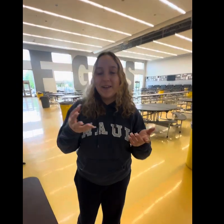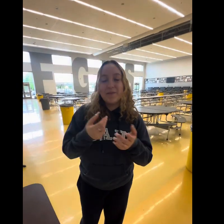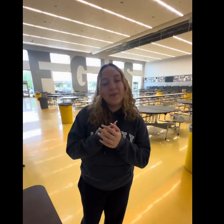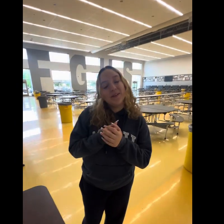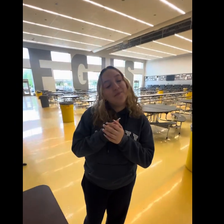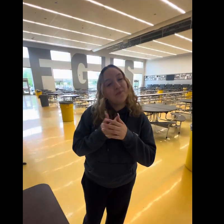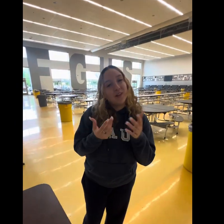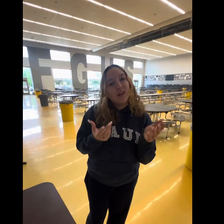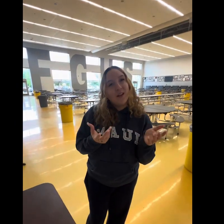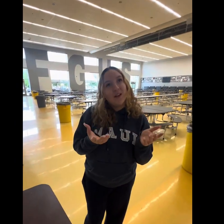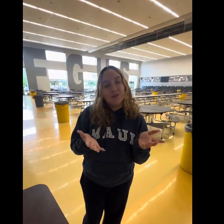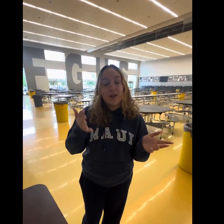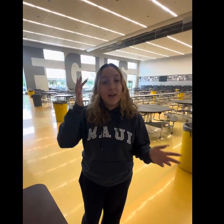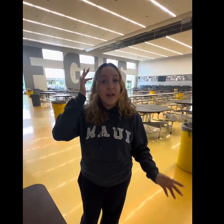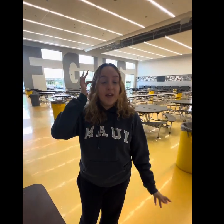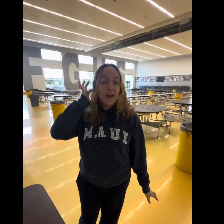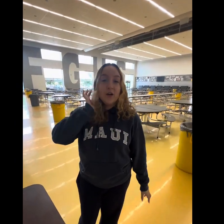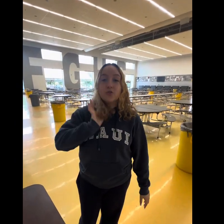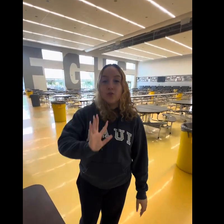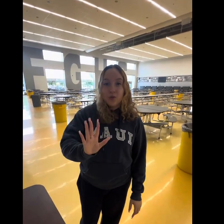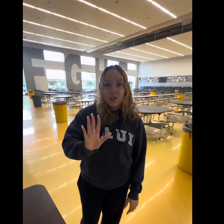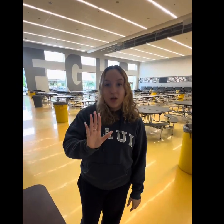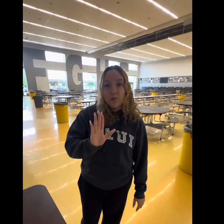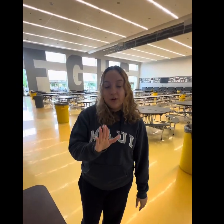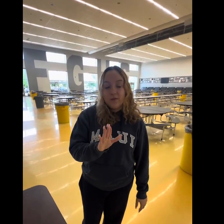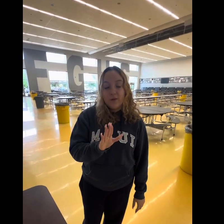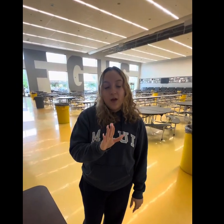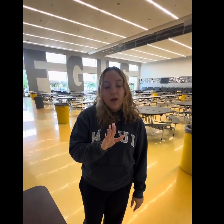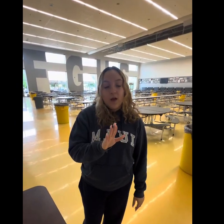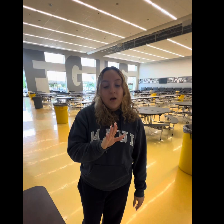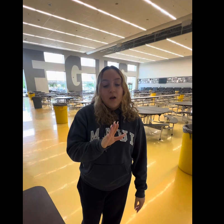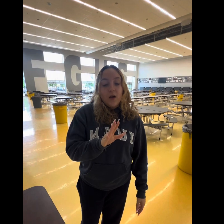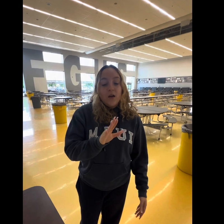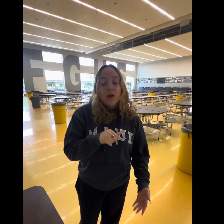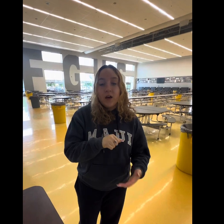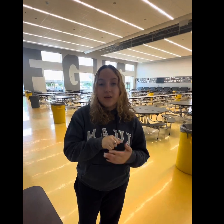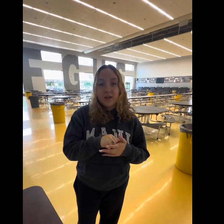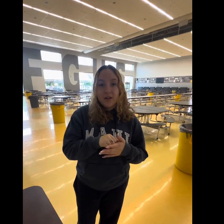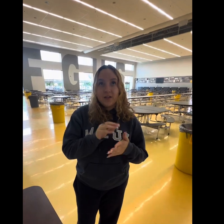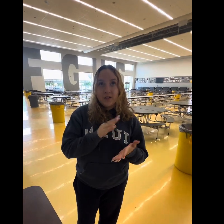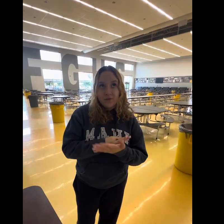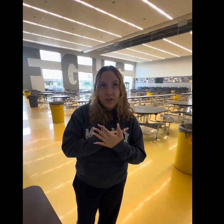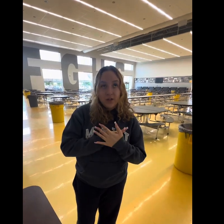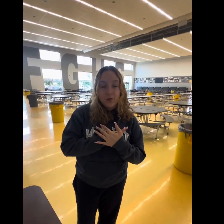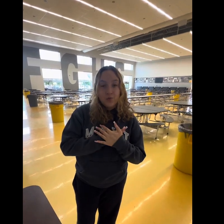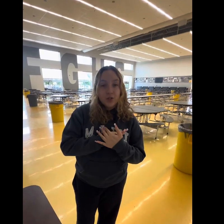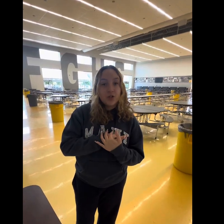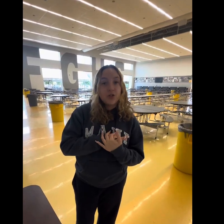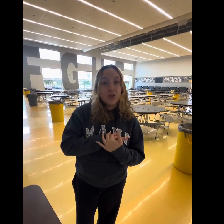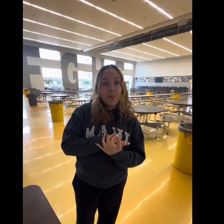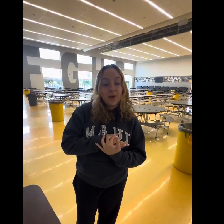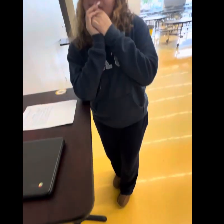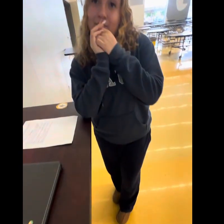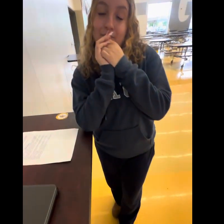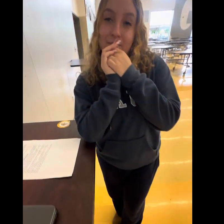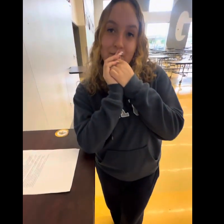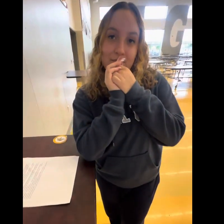but it's okay. And I also wish I would have done a different research topic. What was your overall